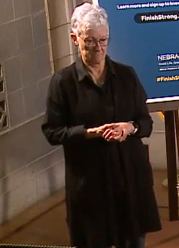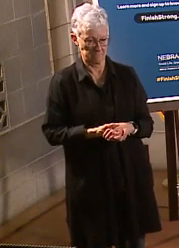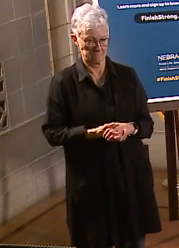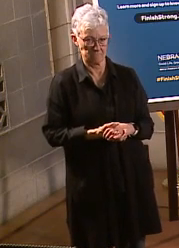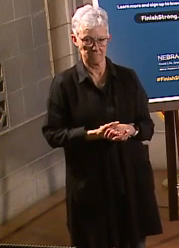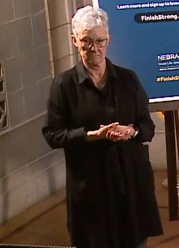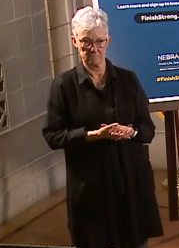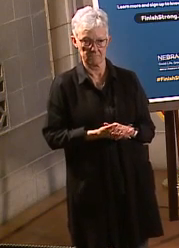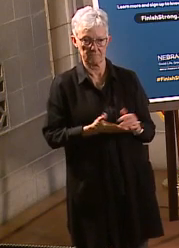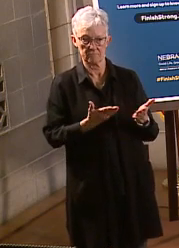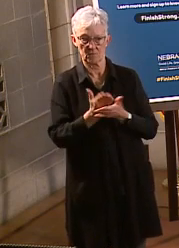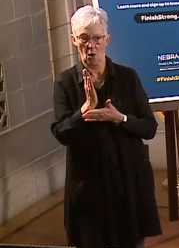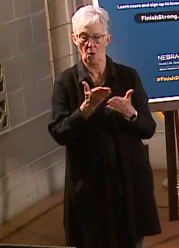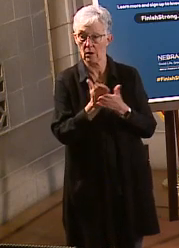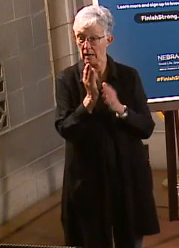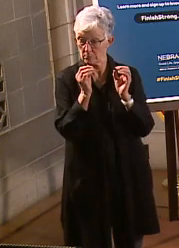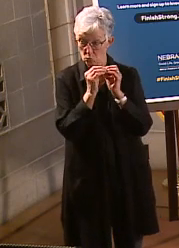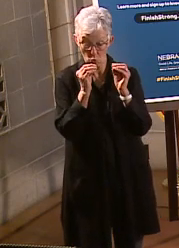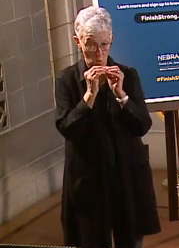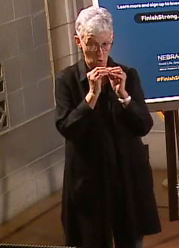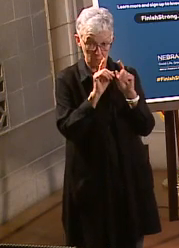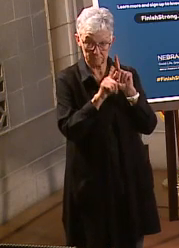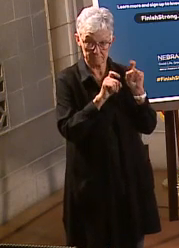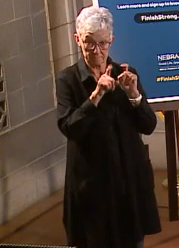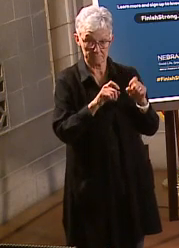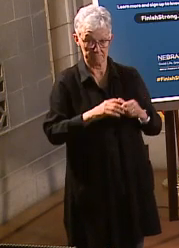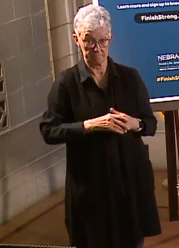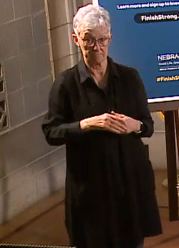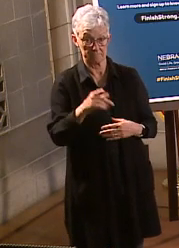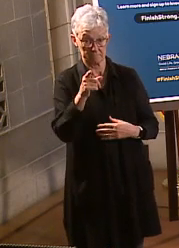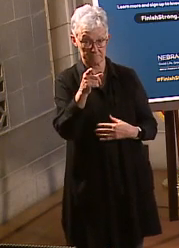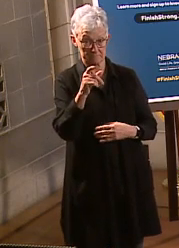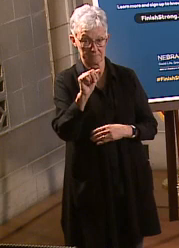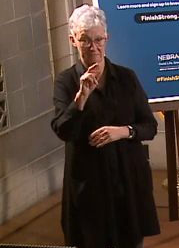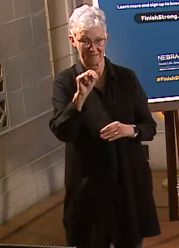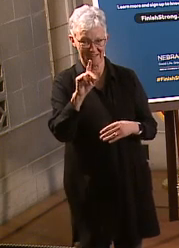All right, other questions? Andrew?